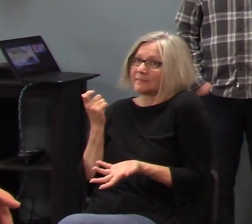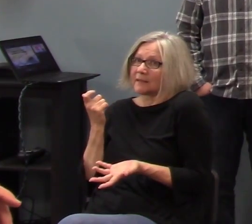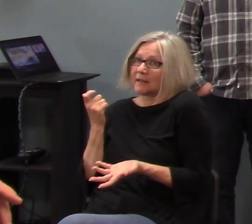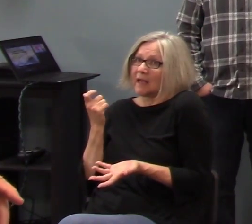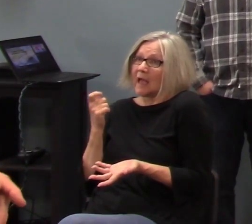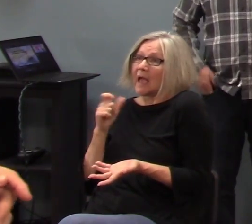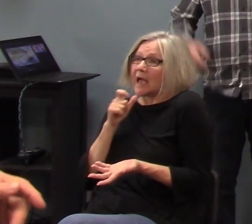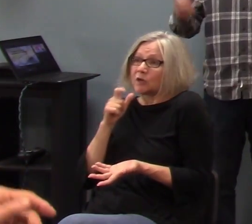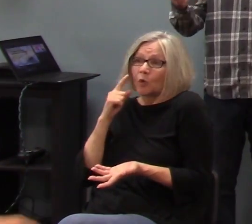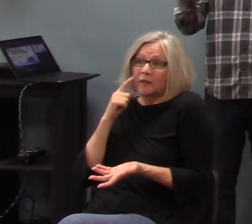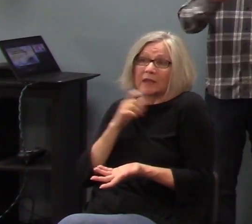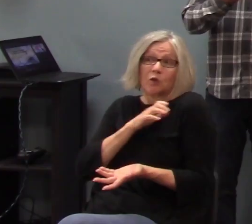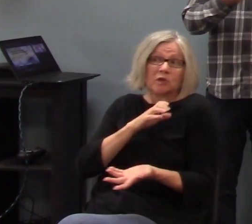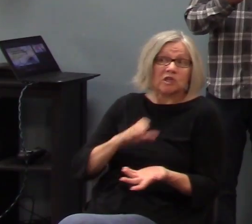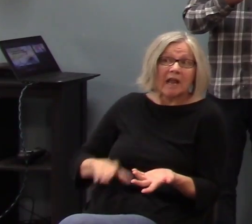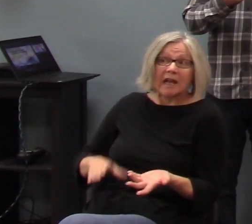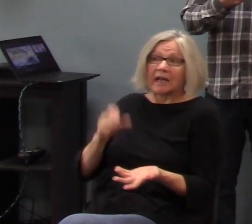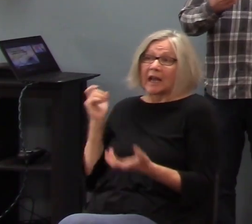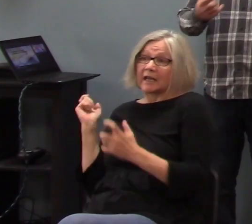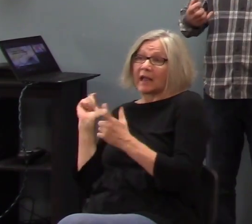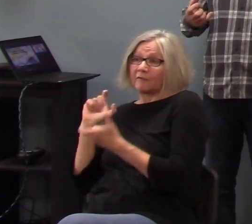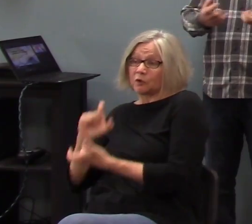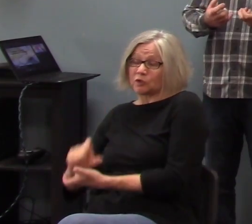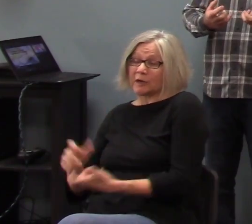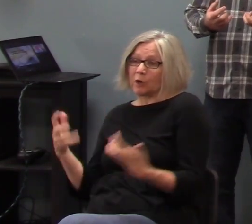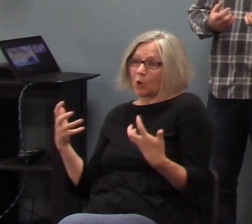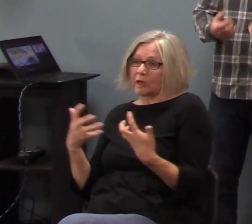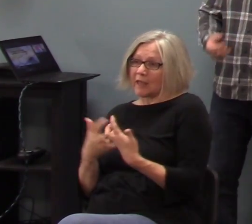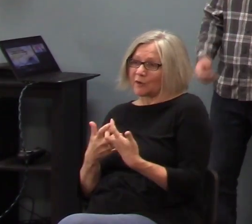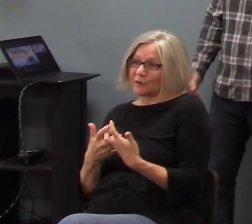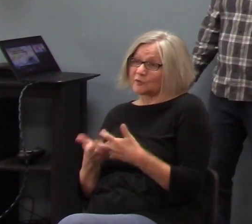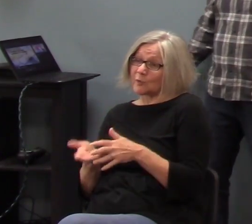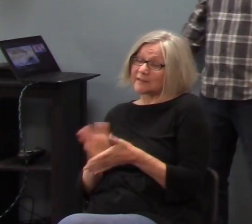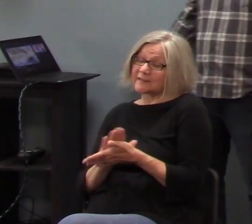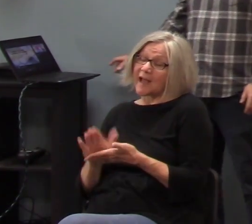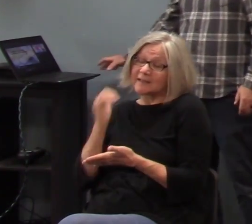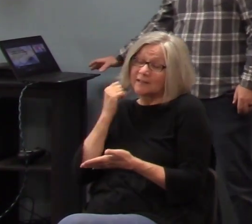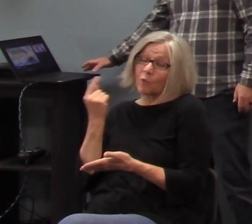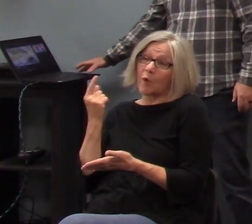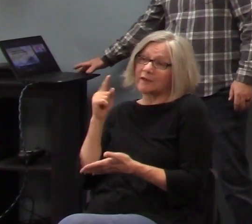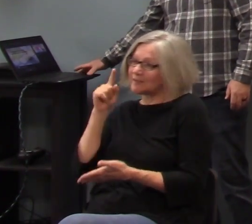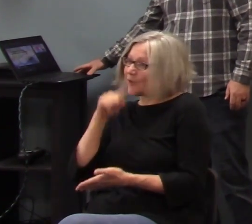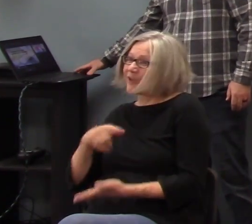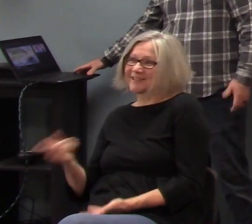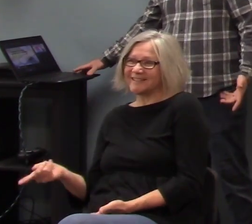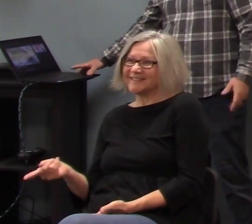that Christianity and evolution go together, so it's nice if one of them is false.